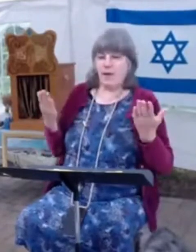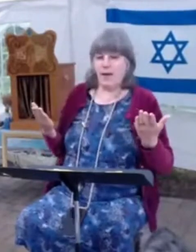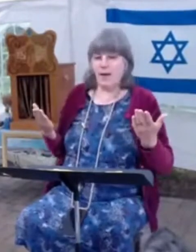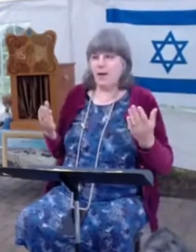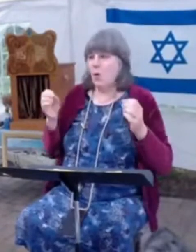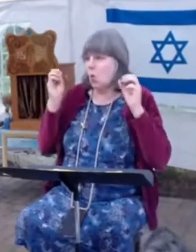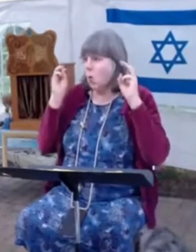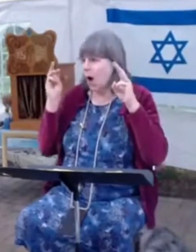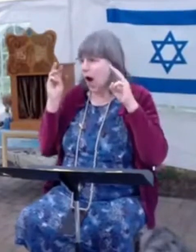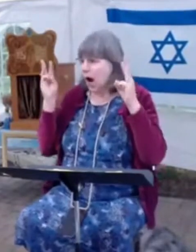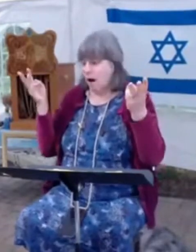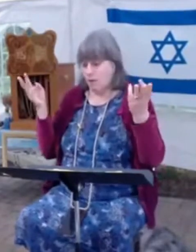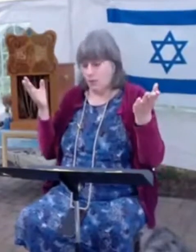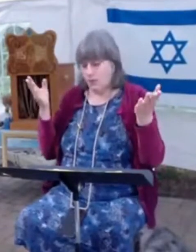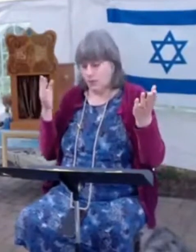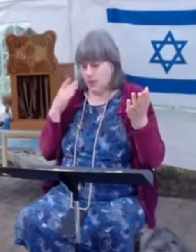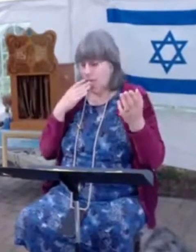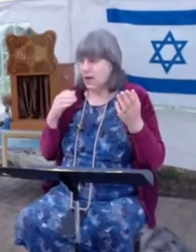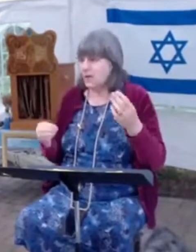Wow.